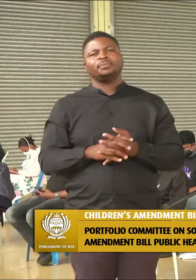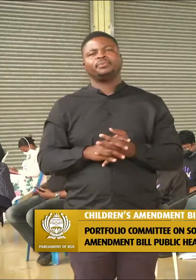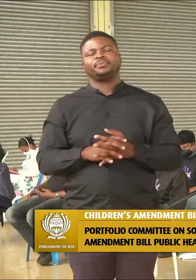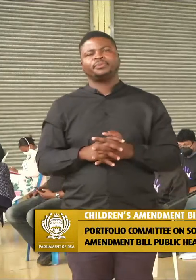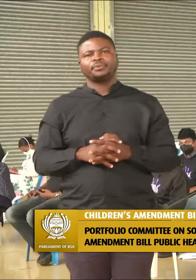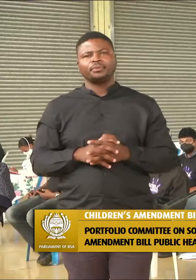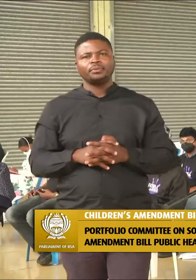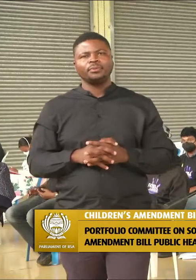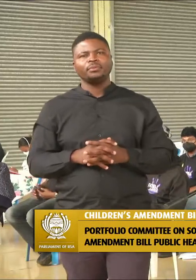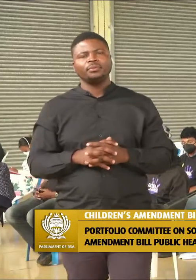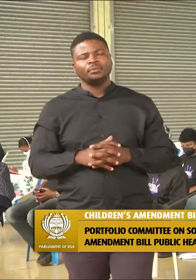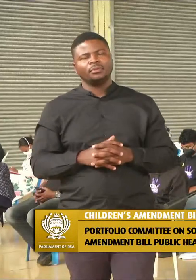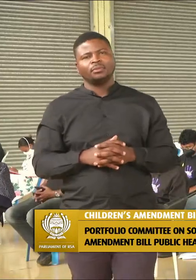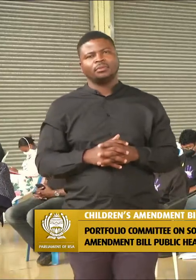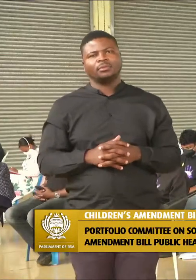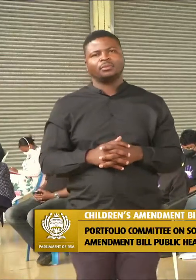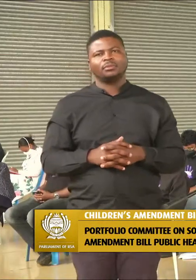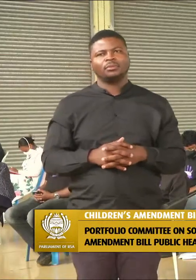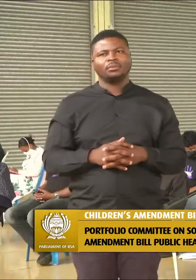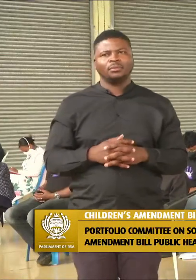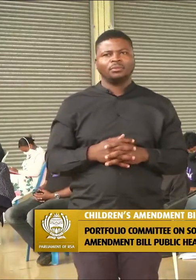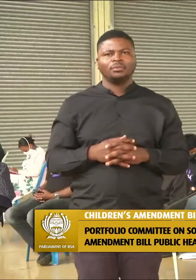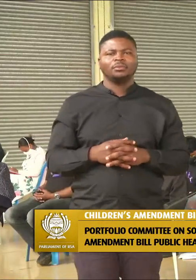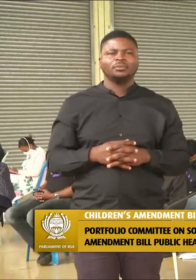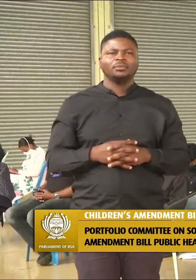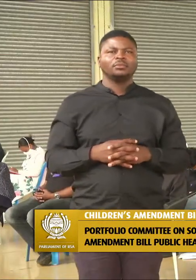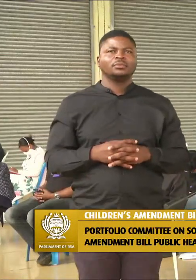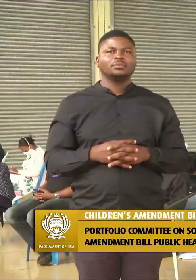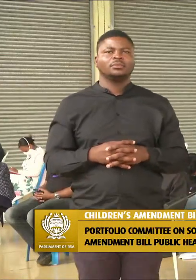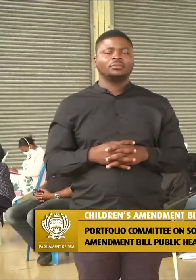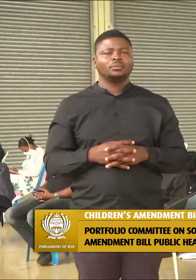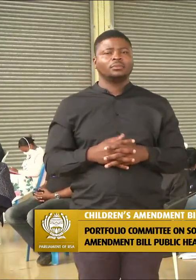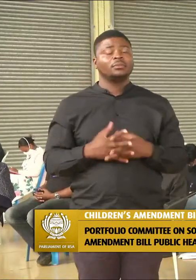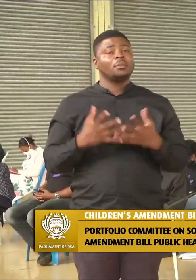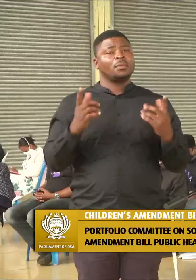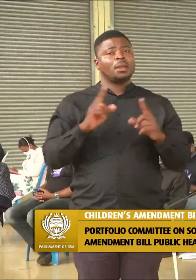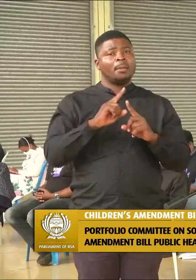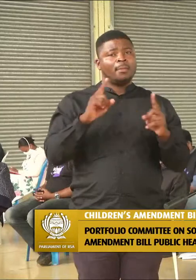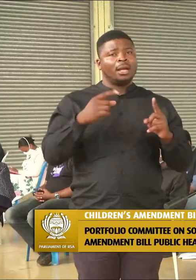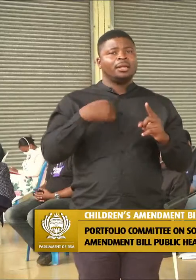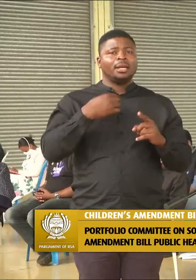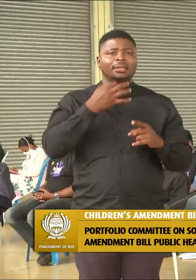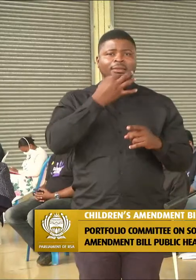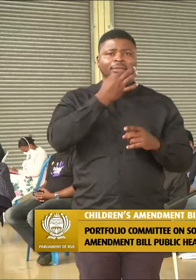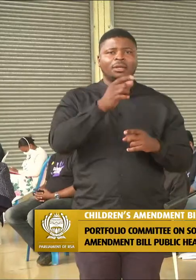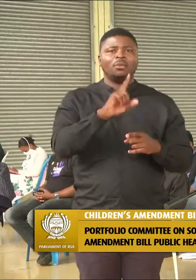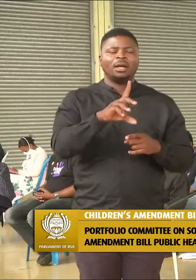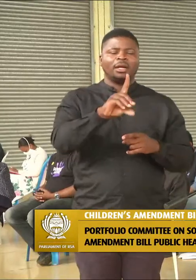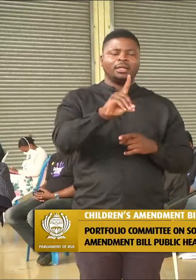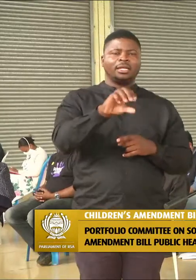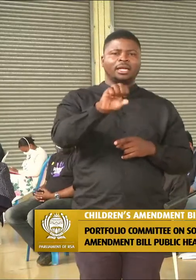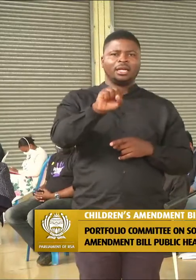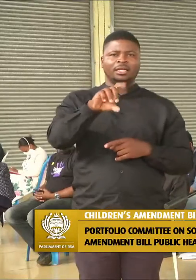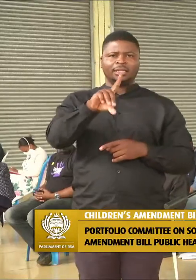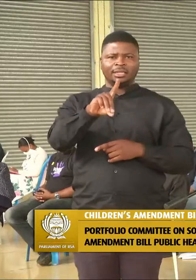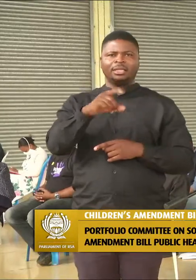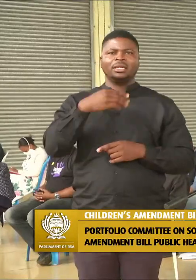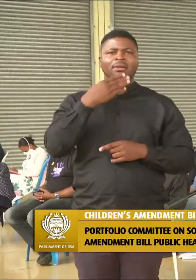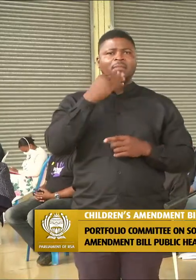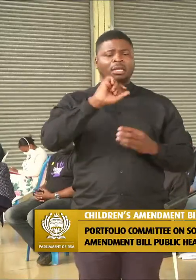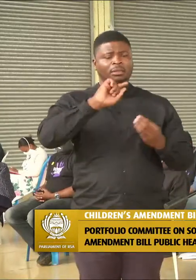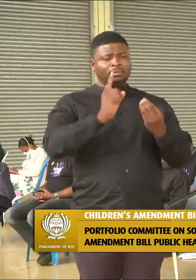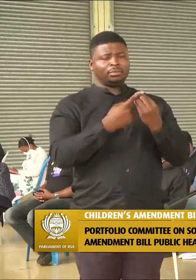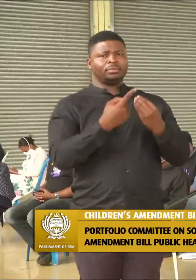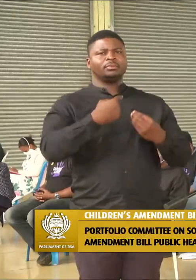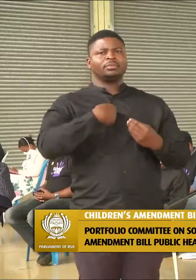my child to sit at home and not go to school. By so saying, ngicela abanga DSD bangangishayi ukuthi